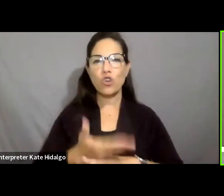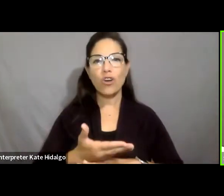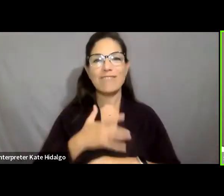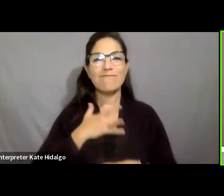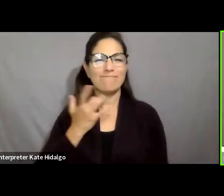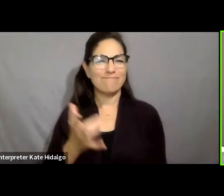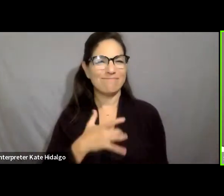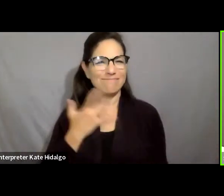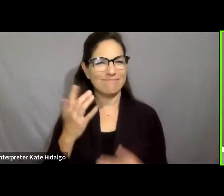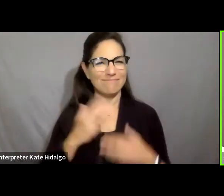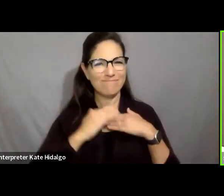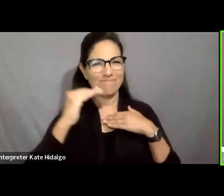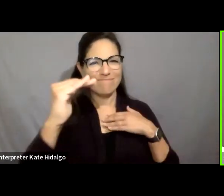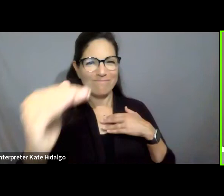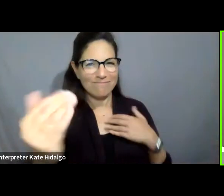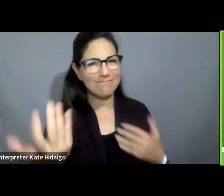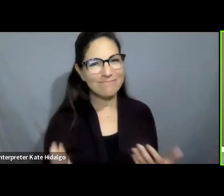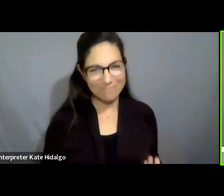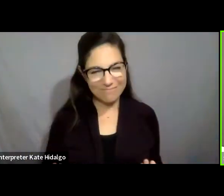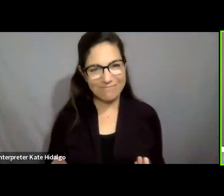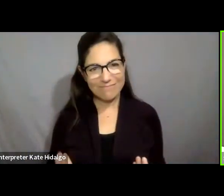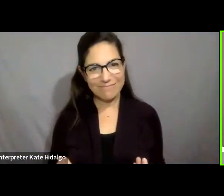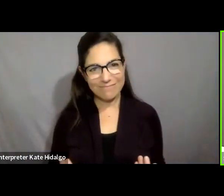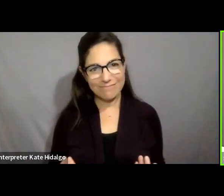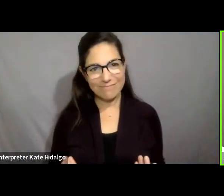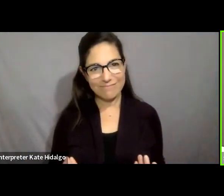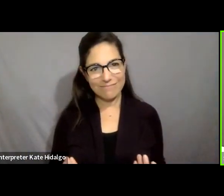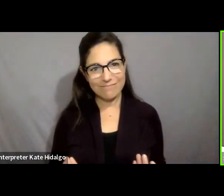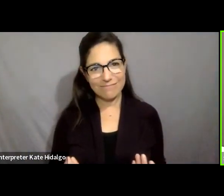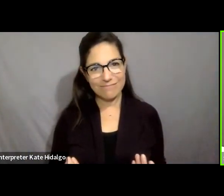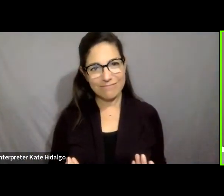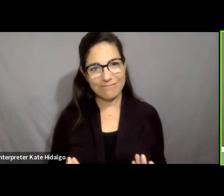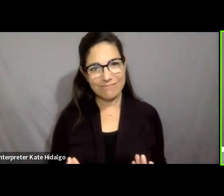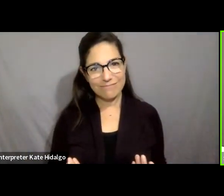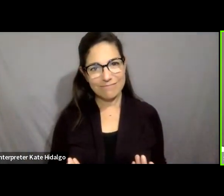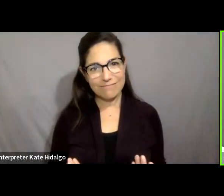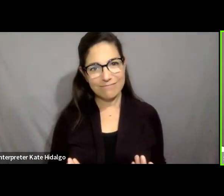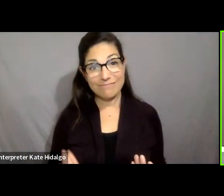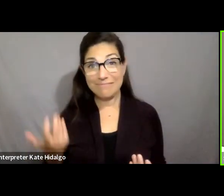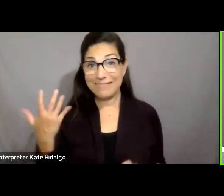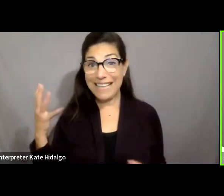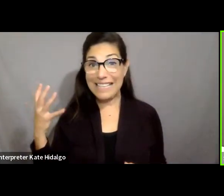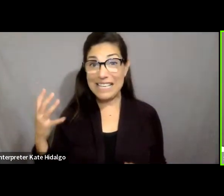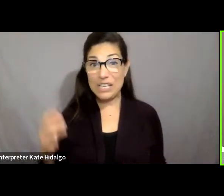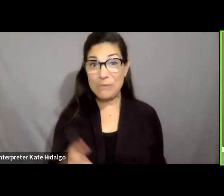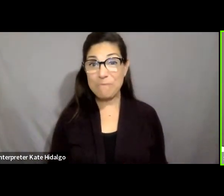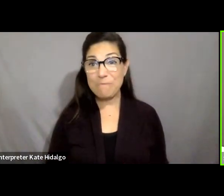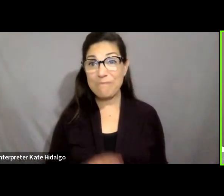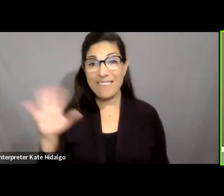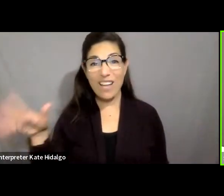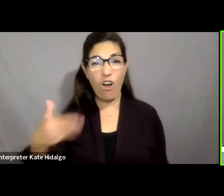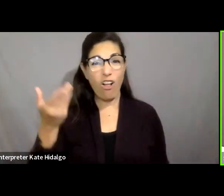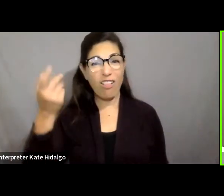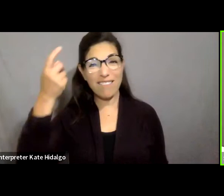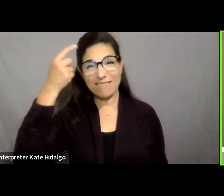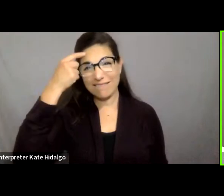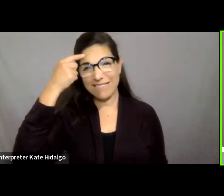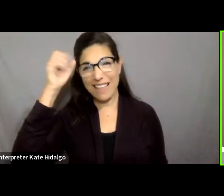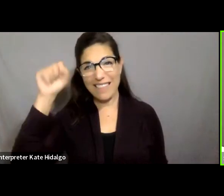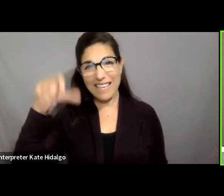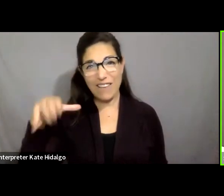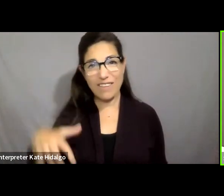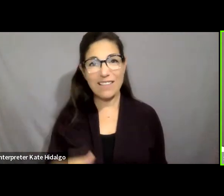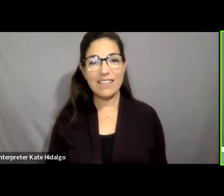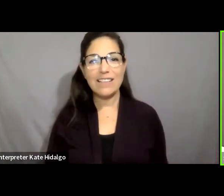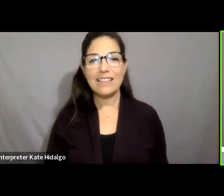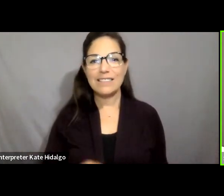And I think, yeah, that's about it. That's all I can think of. Yeah. Okay. Thank